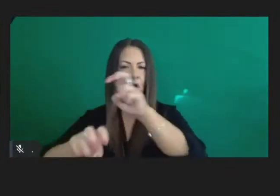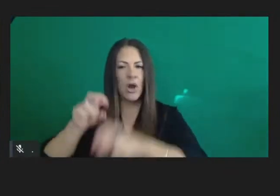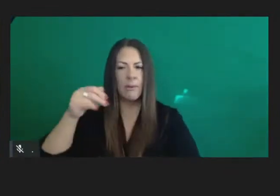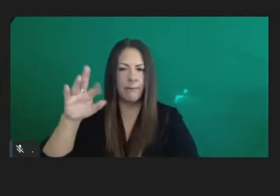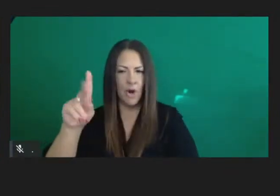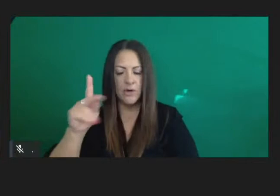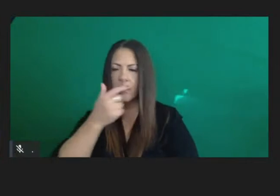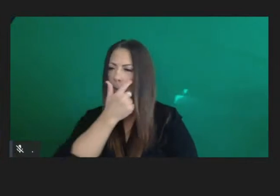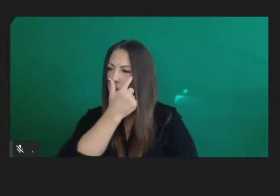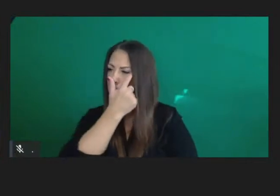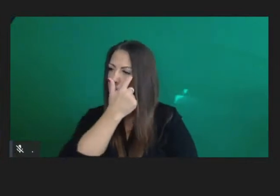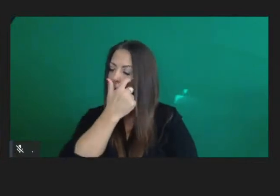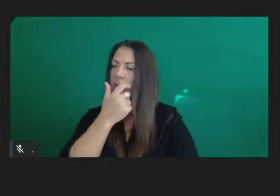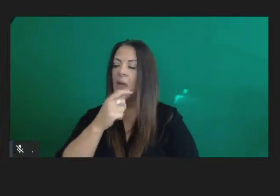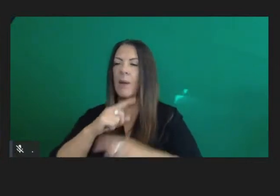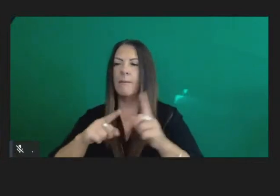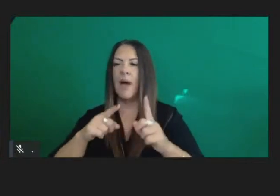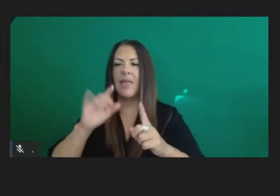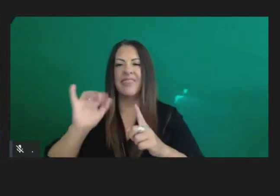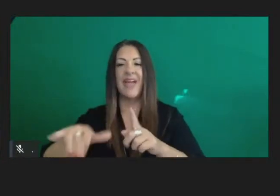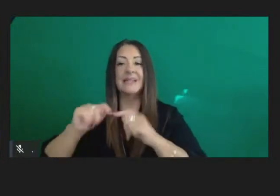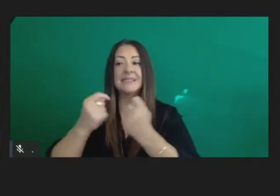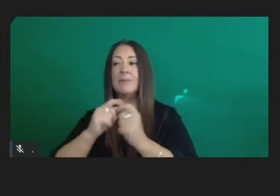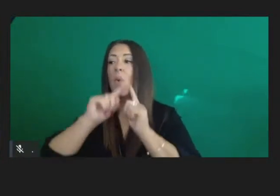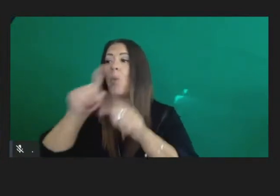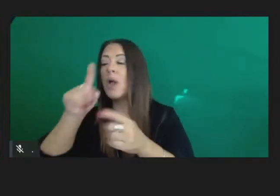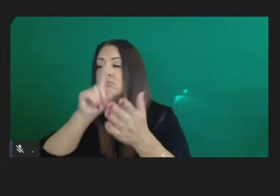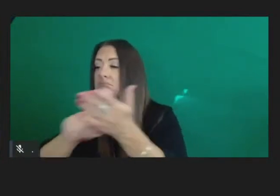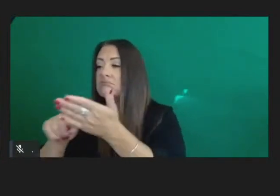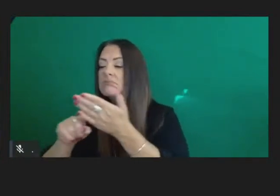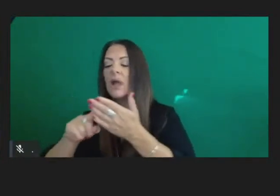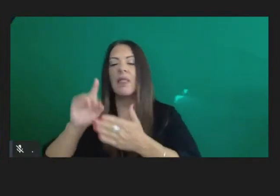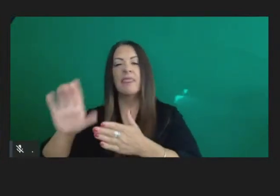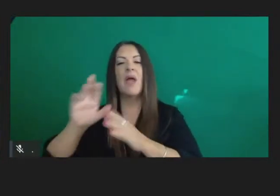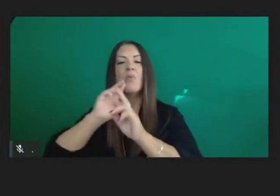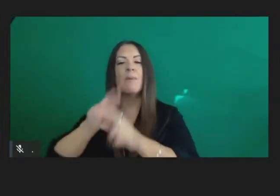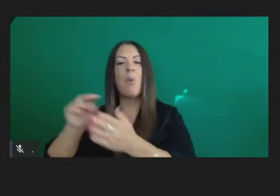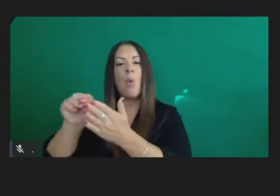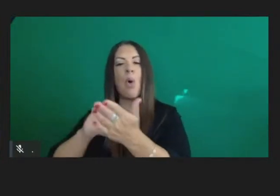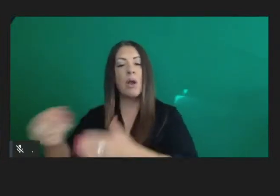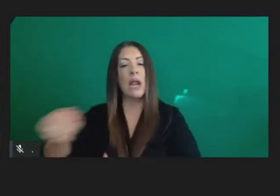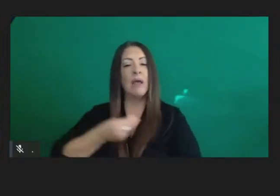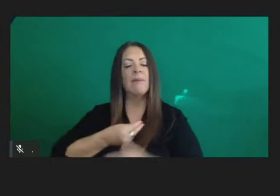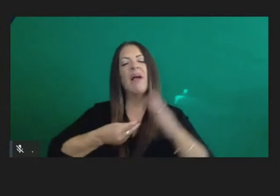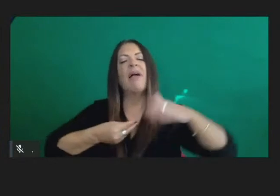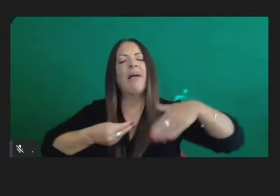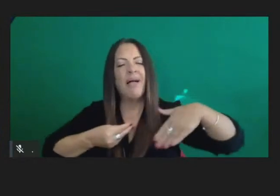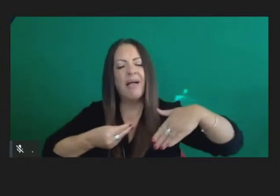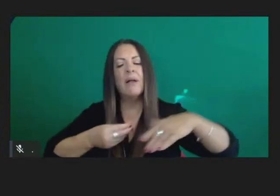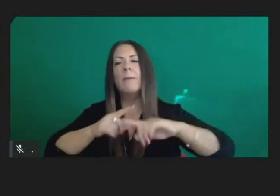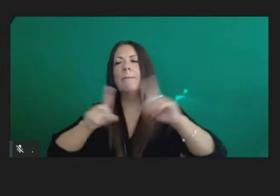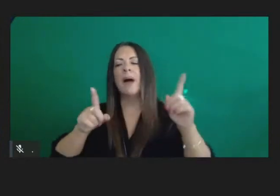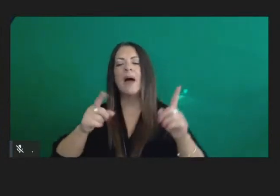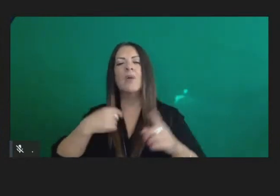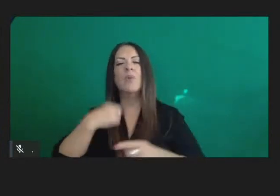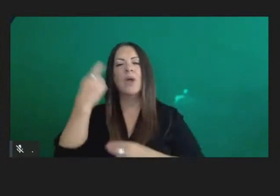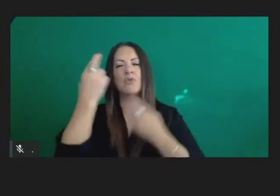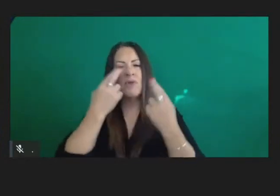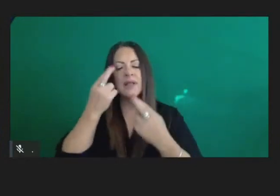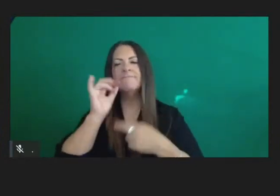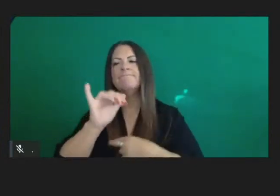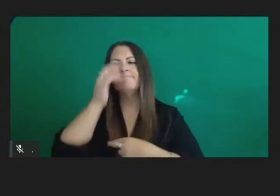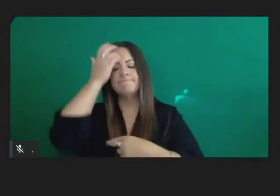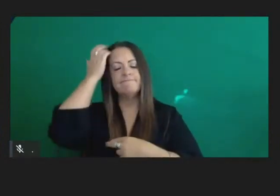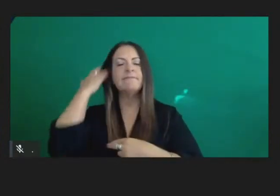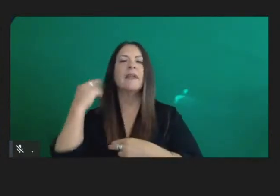their findings and sort of experience was. But the reason why we sent people is to really understand in action